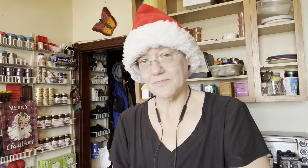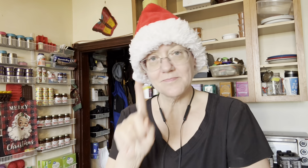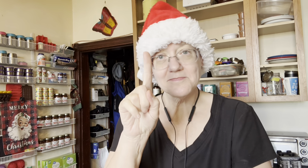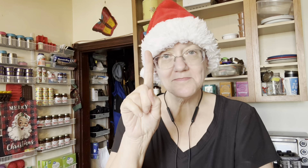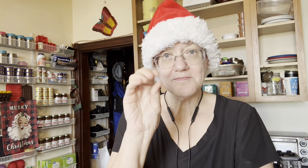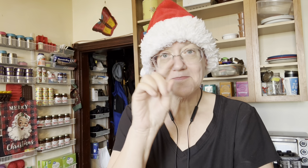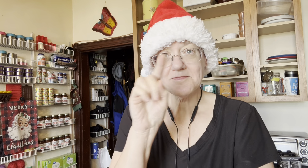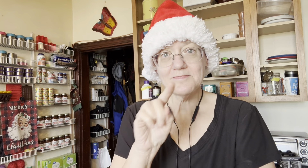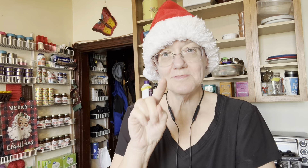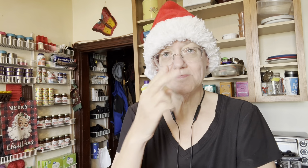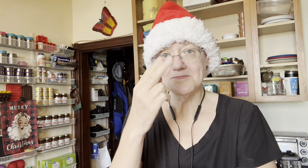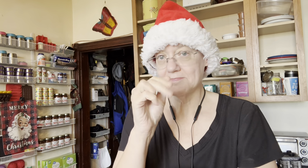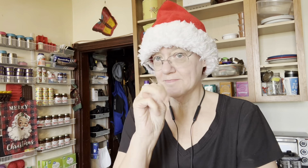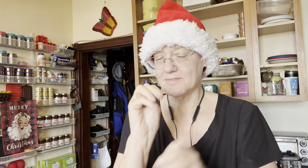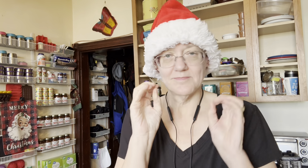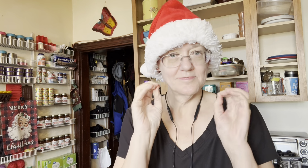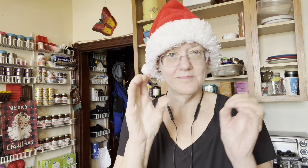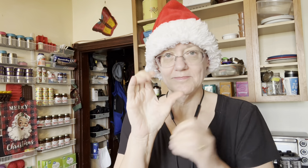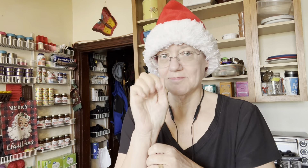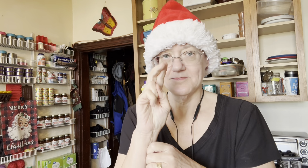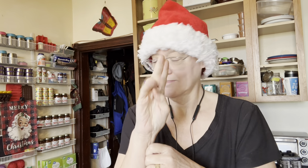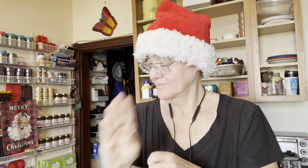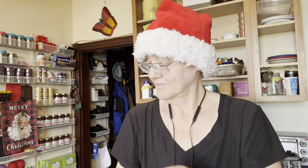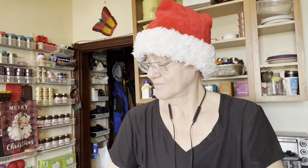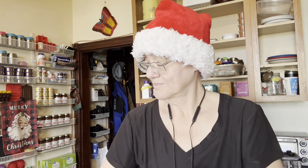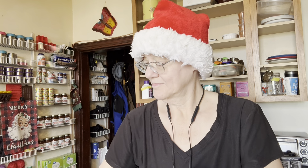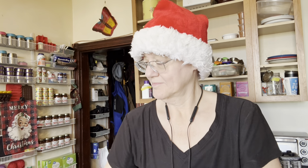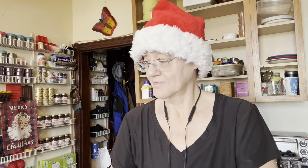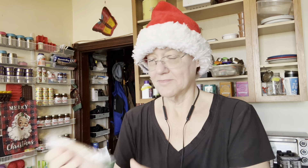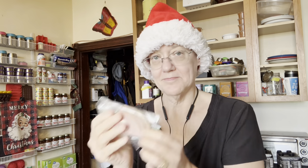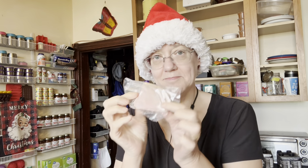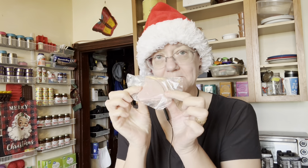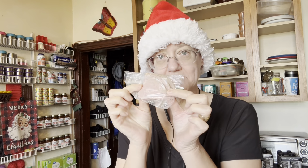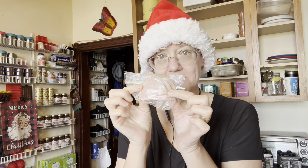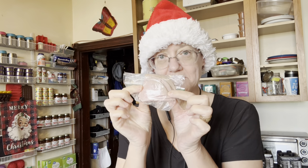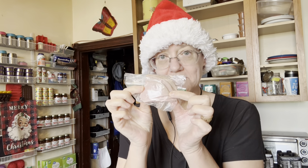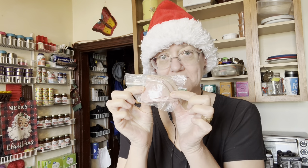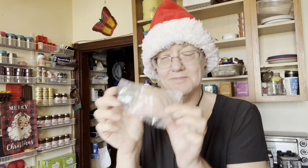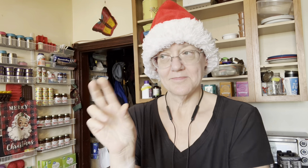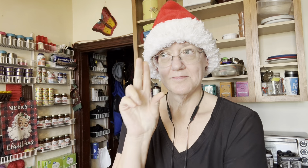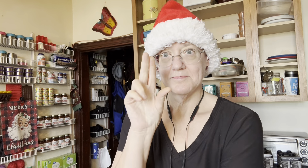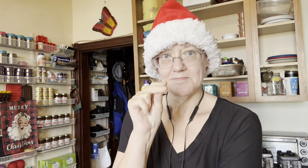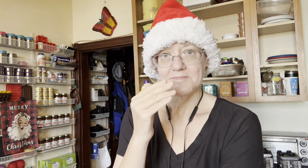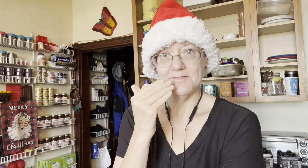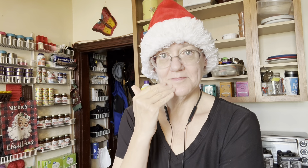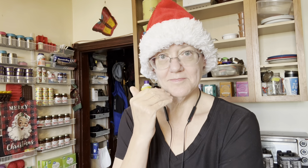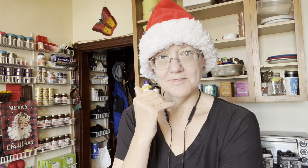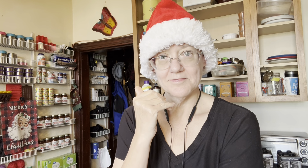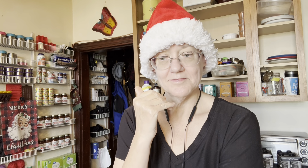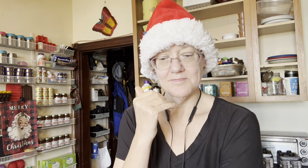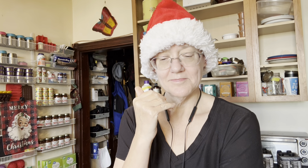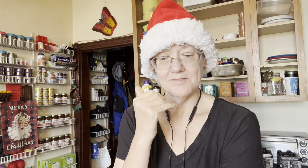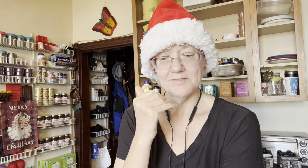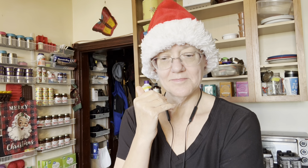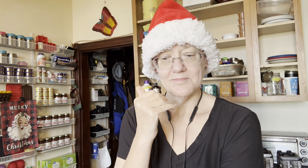these. 1 ounce of ham with no carbs in it. This is no